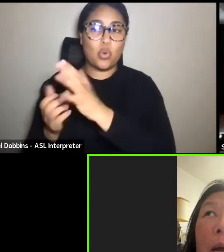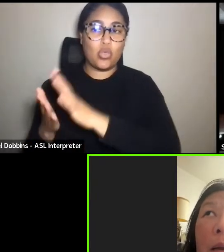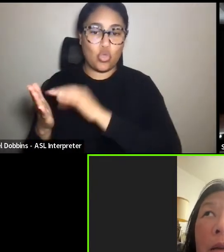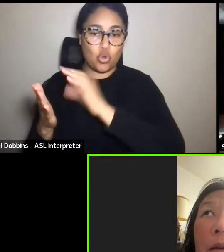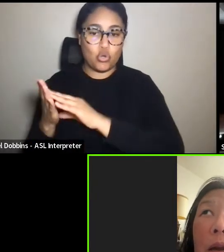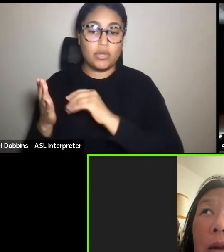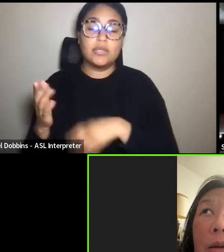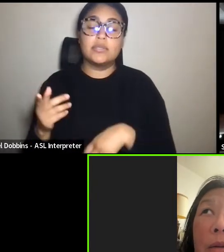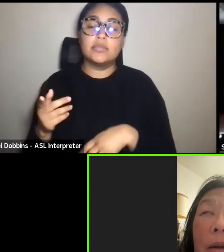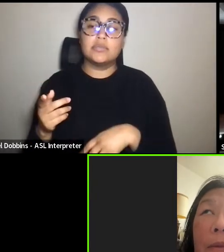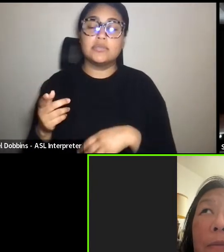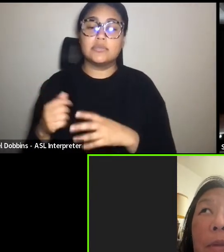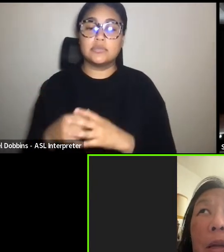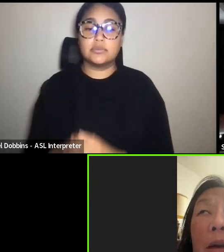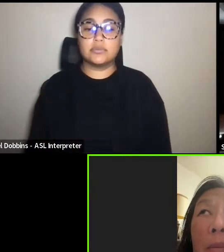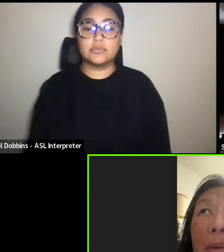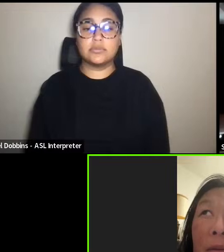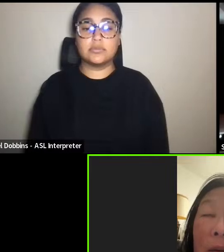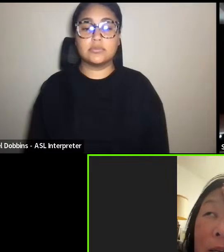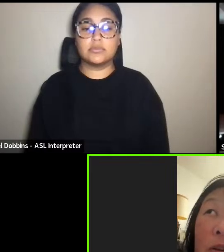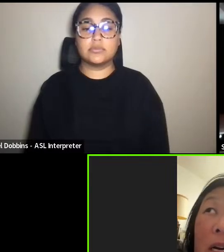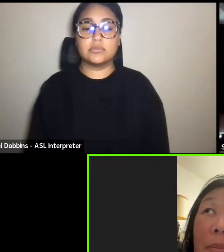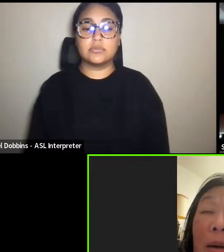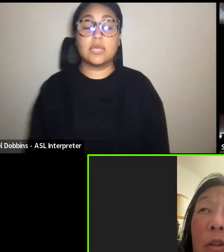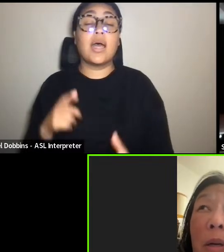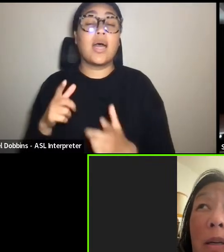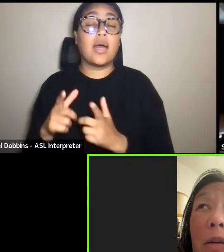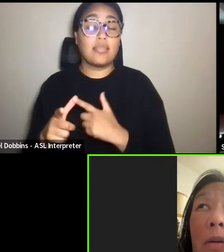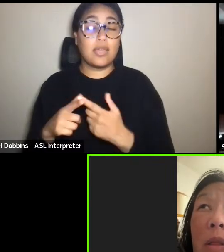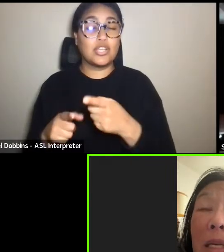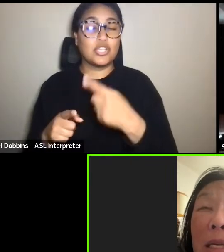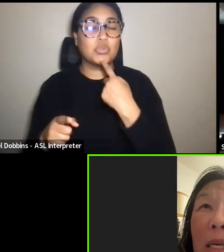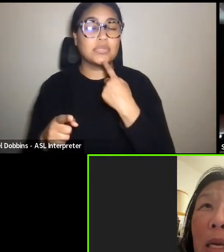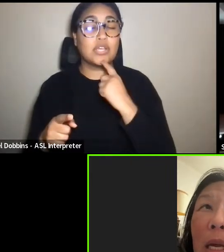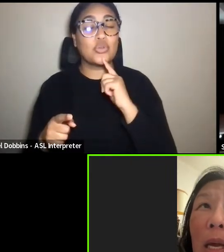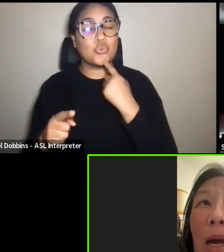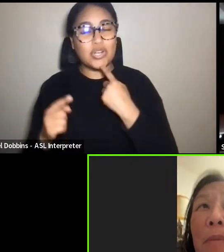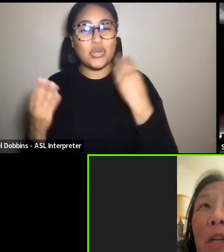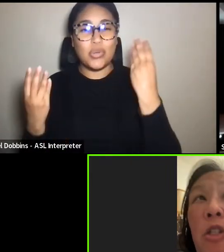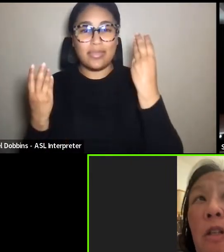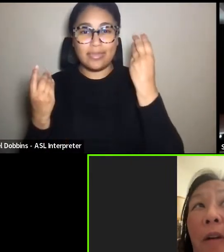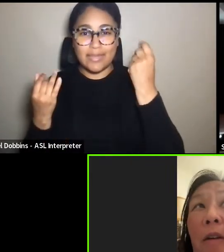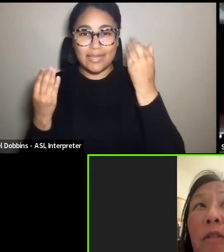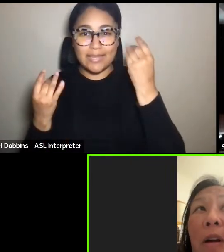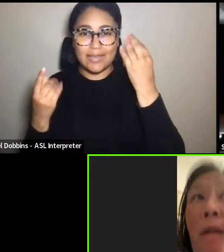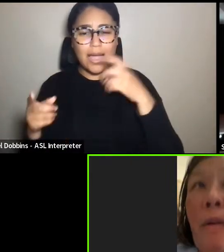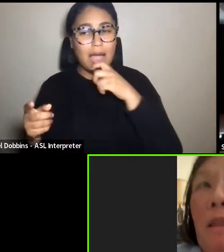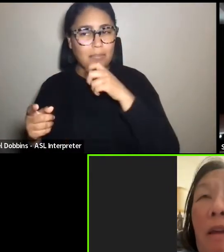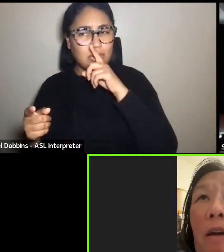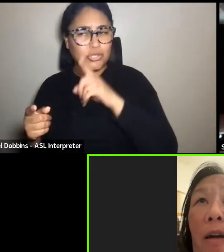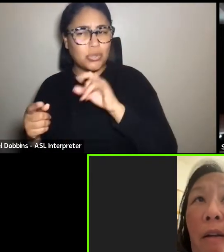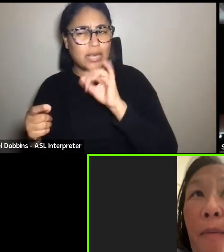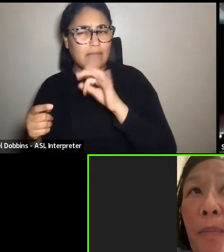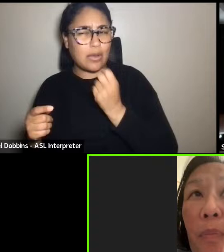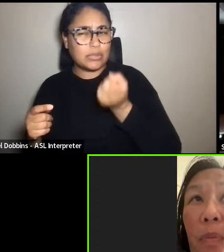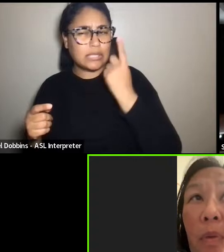And then I thought about you guys talking about critical thinking. I'm not sure if I was